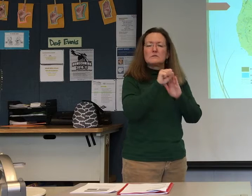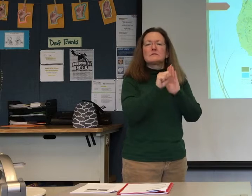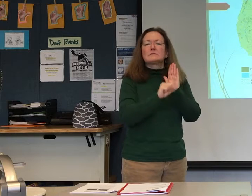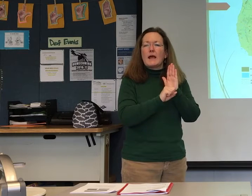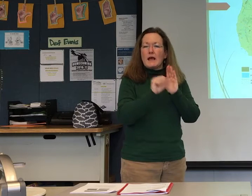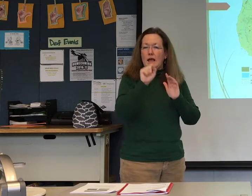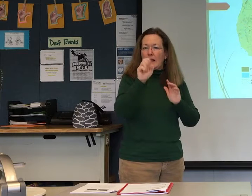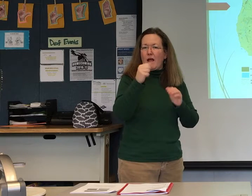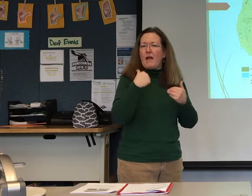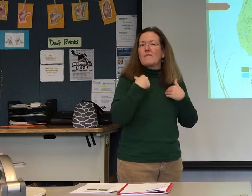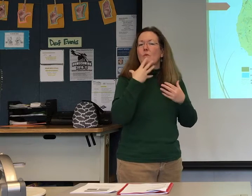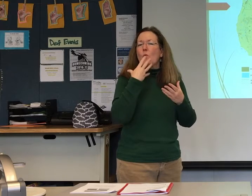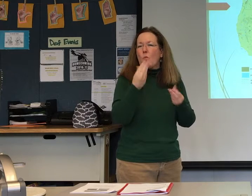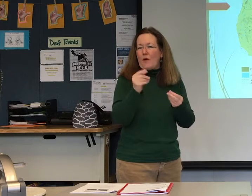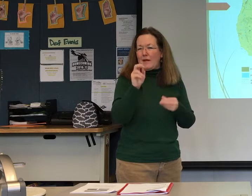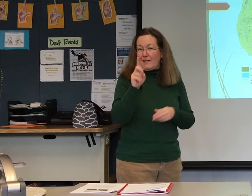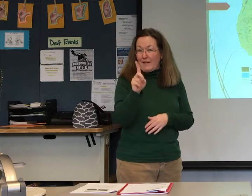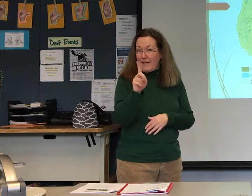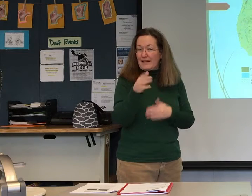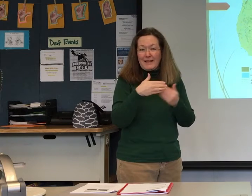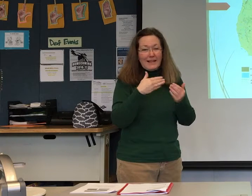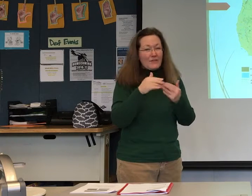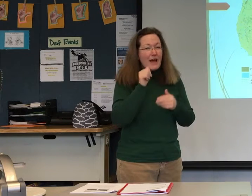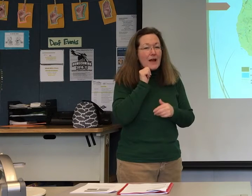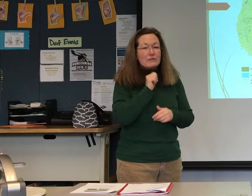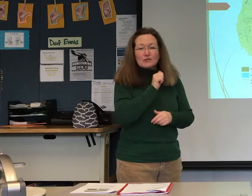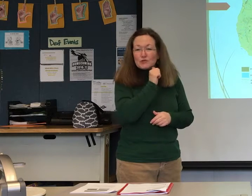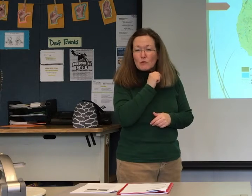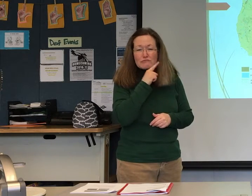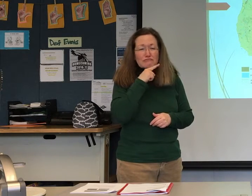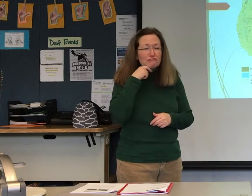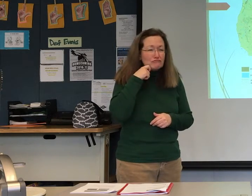Arizona, where it's dry, it does have wetlands. Utah, when it's up high.